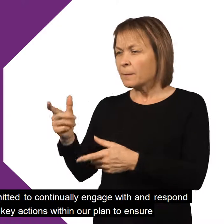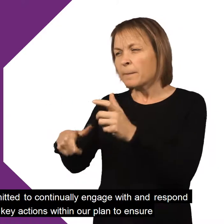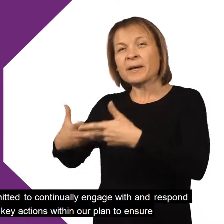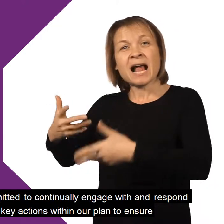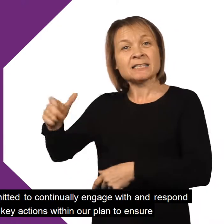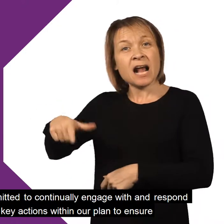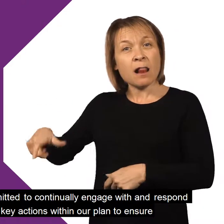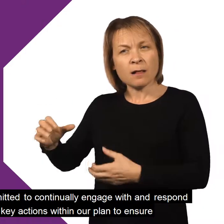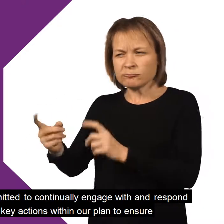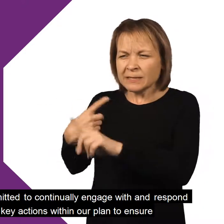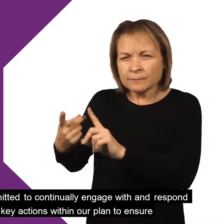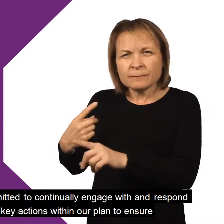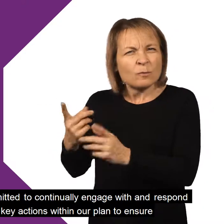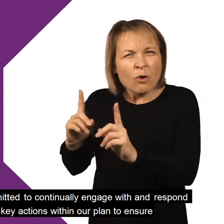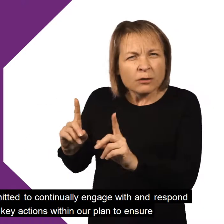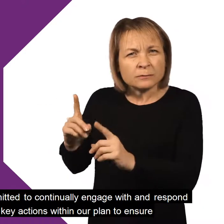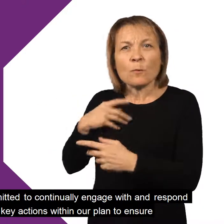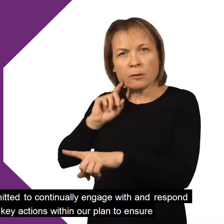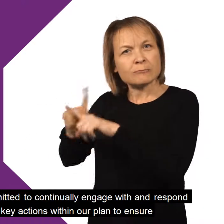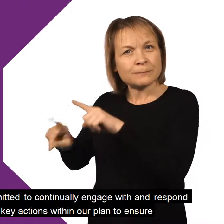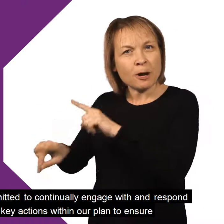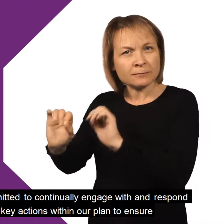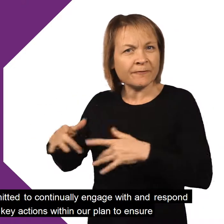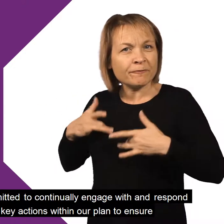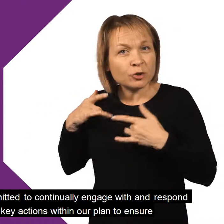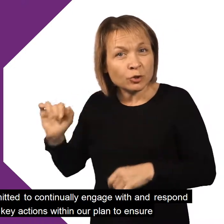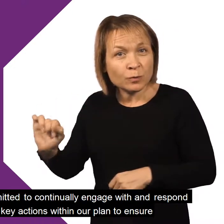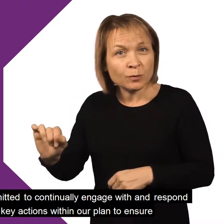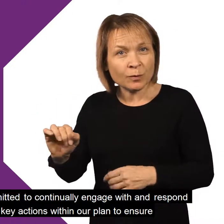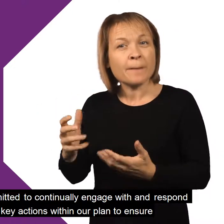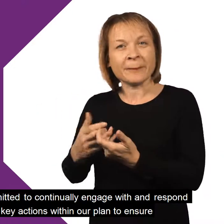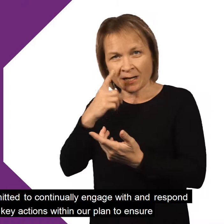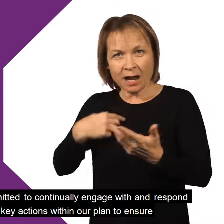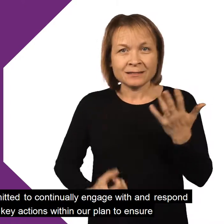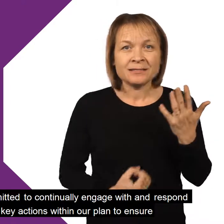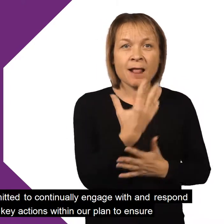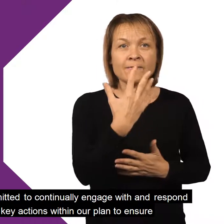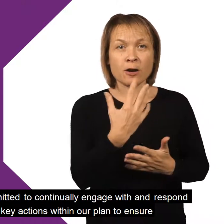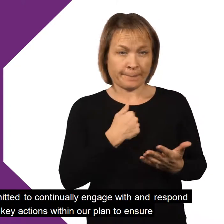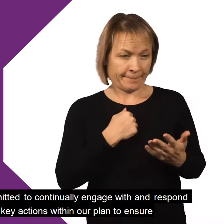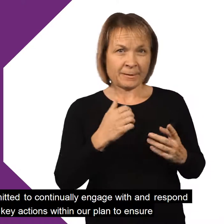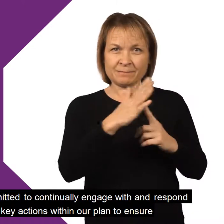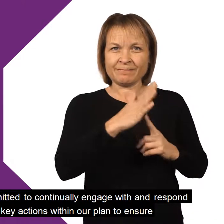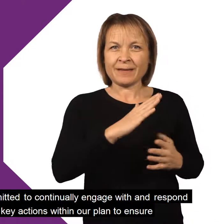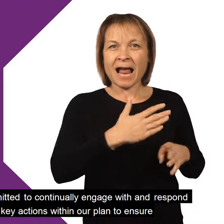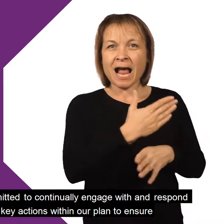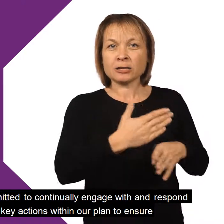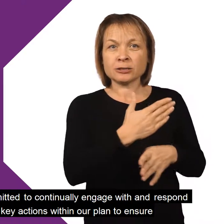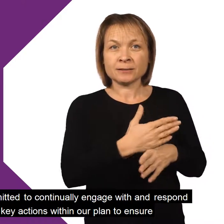respond to BSL users' views to develop our key actions within our plan to ensure better services